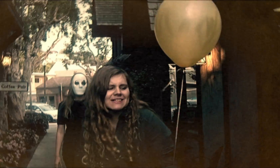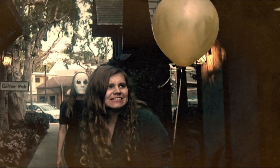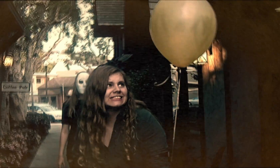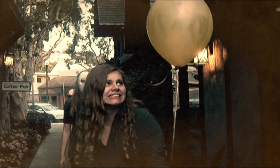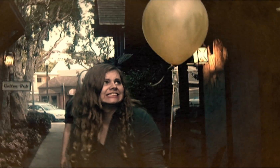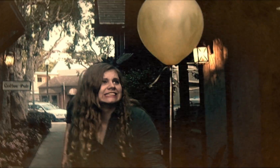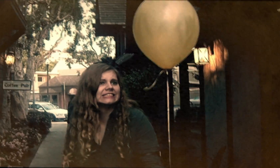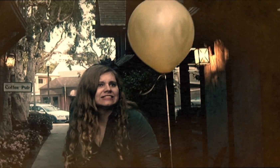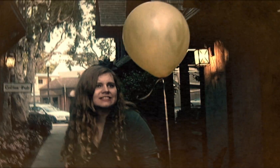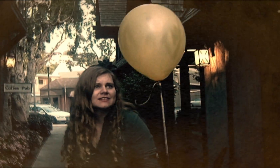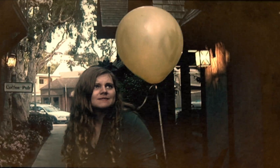So